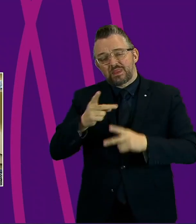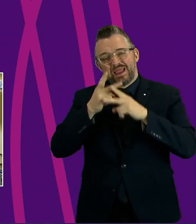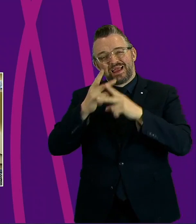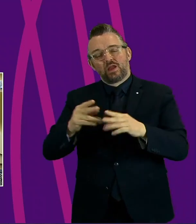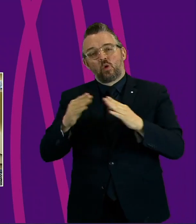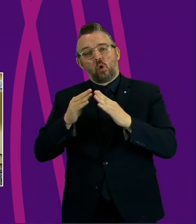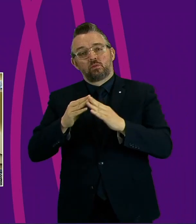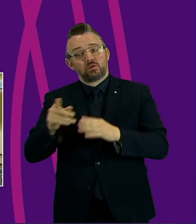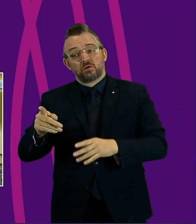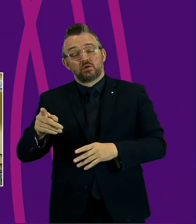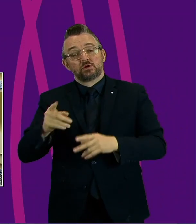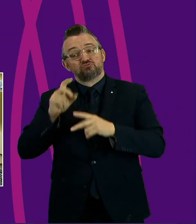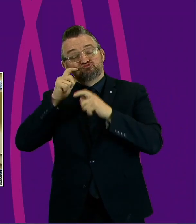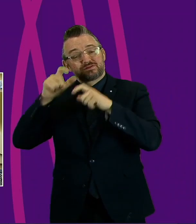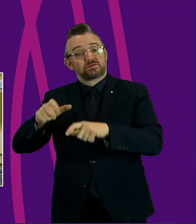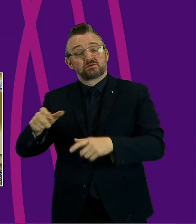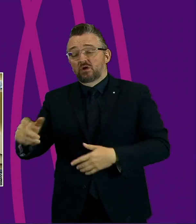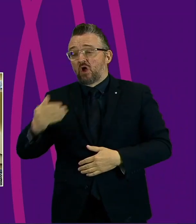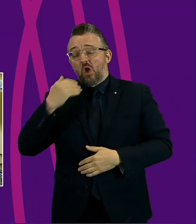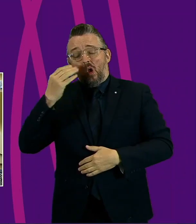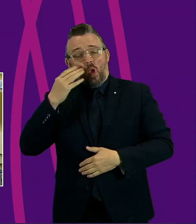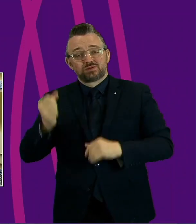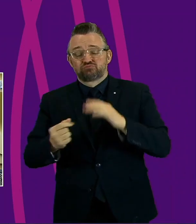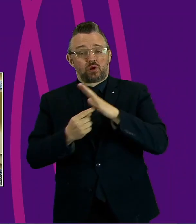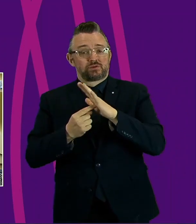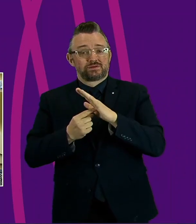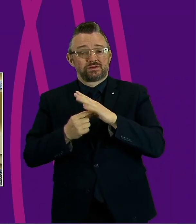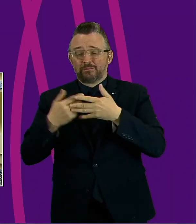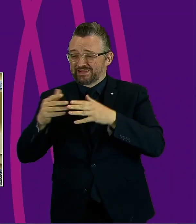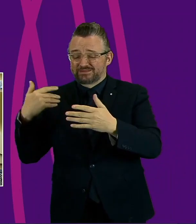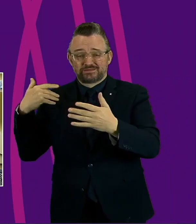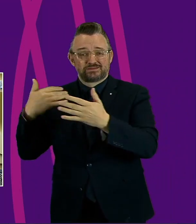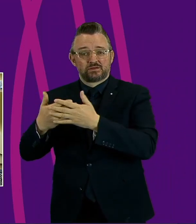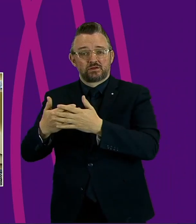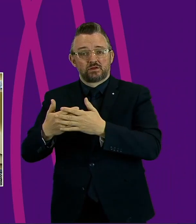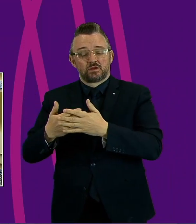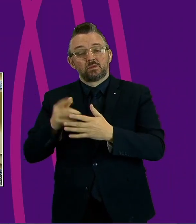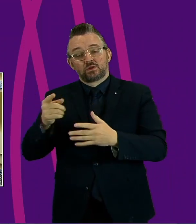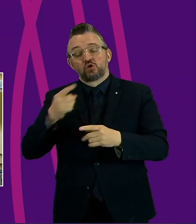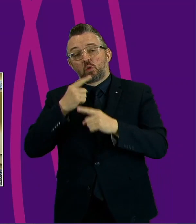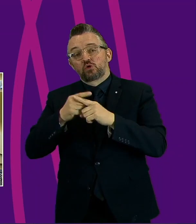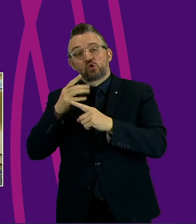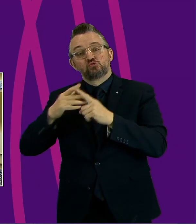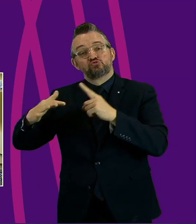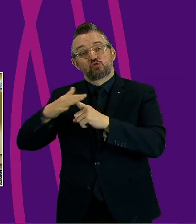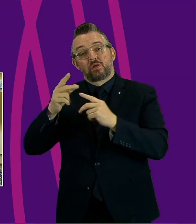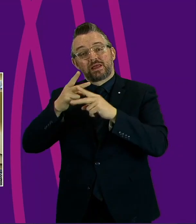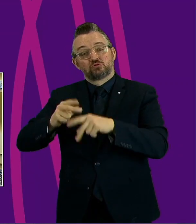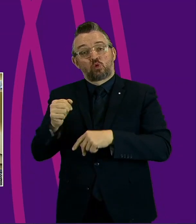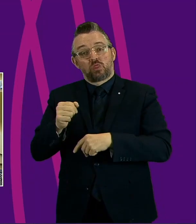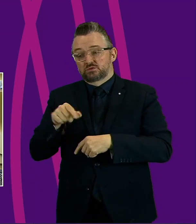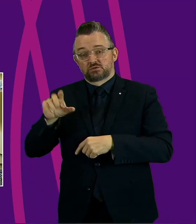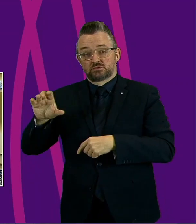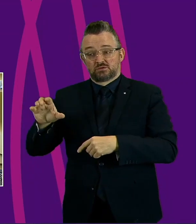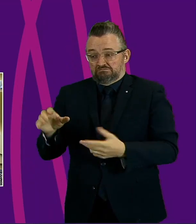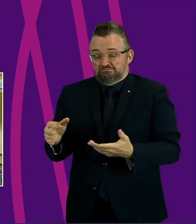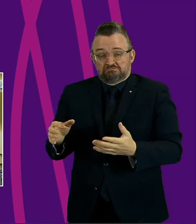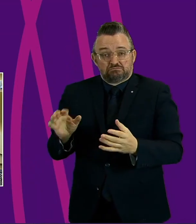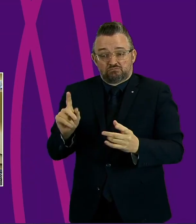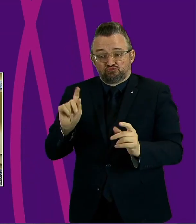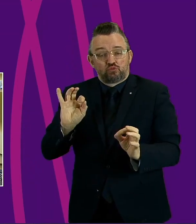always been a priority, and it always will be a priority. On the model of social care in Scotland, that hasn't fundamentally changed